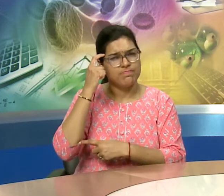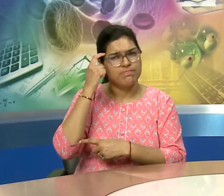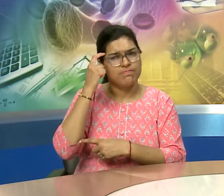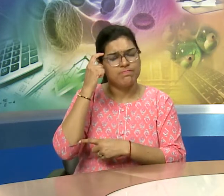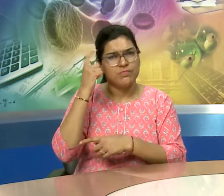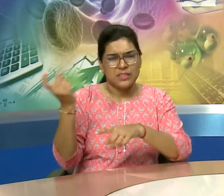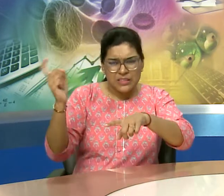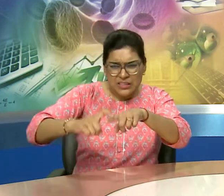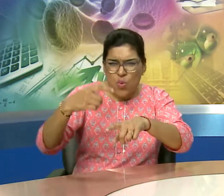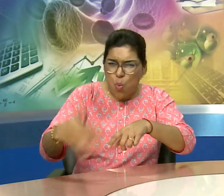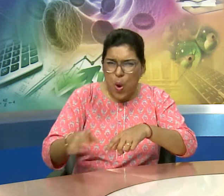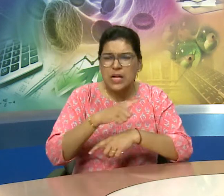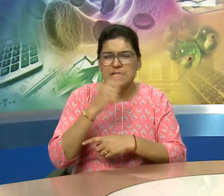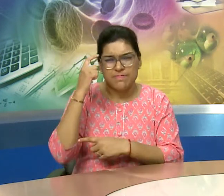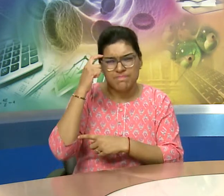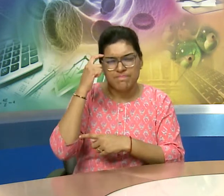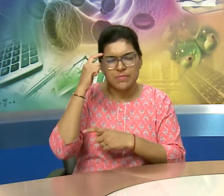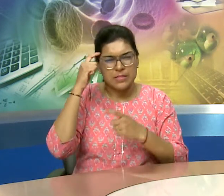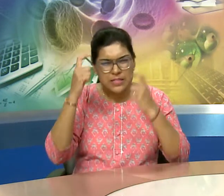His father was a rational person,